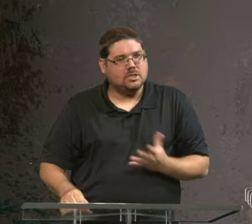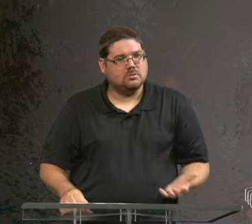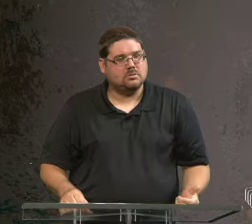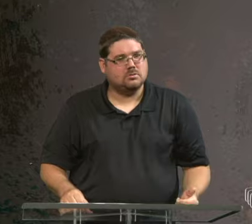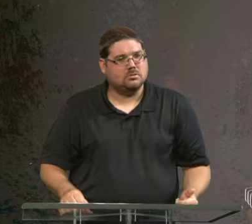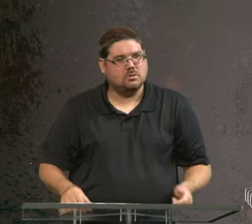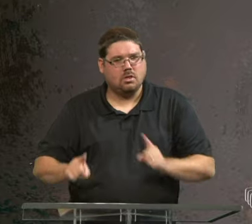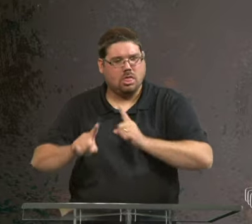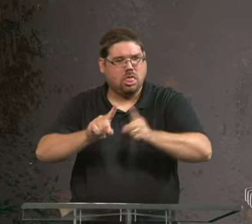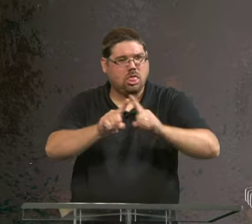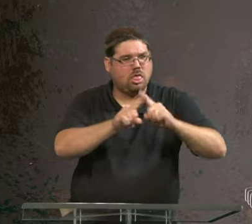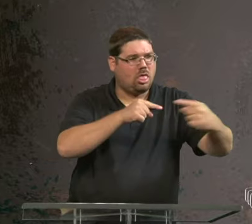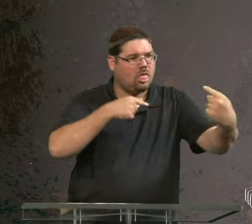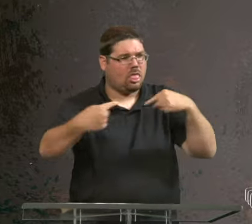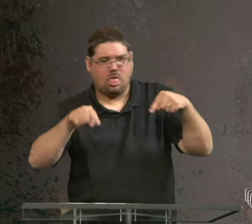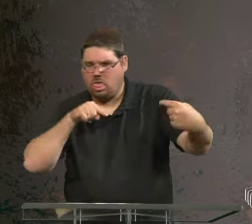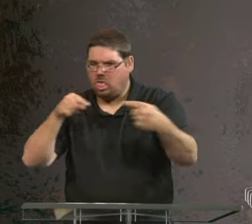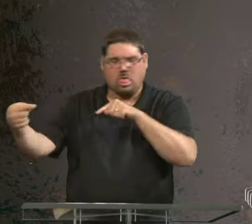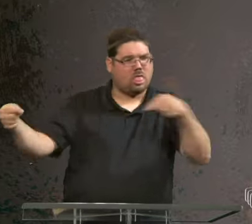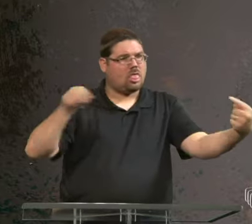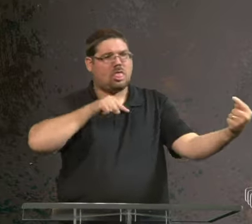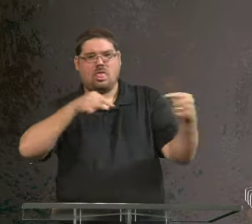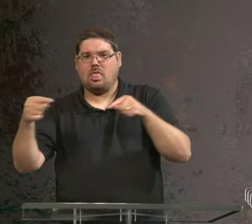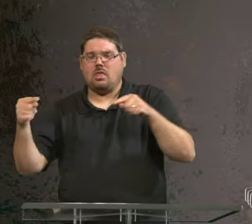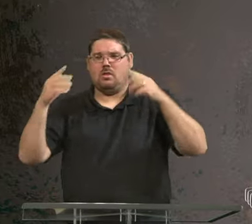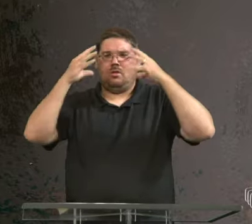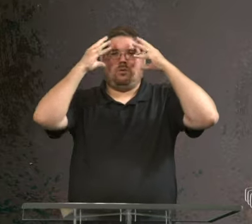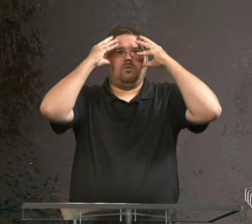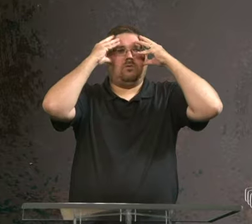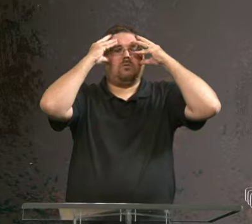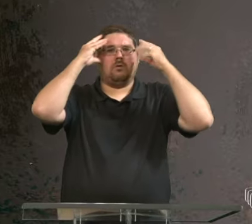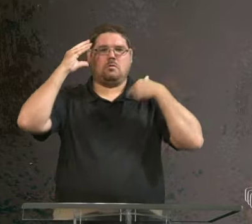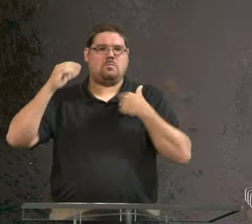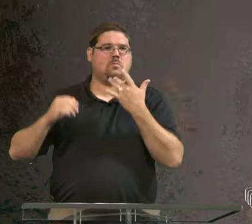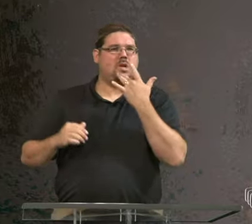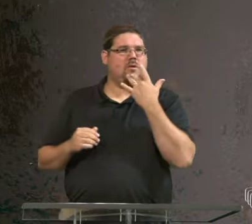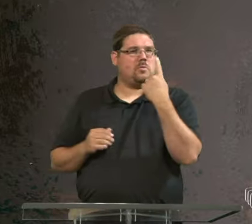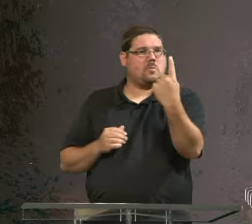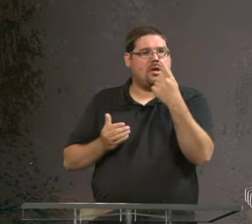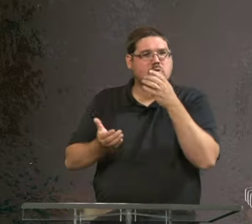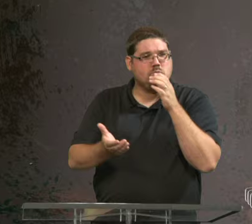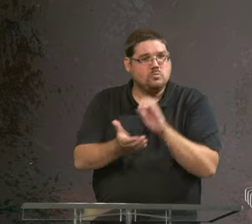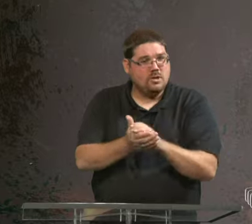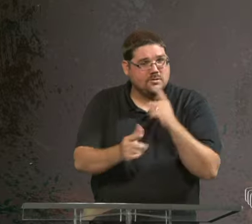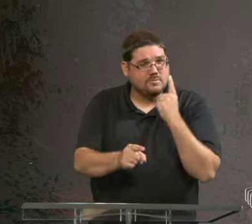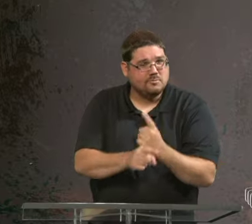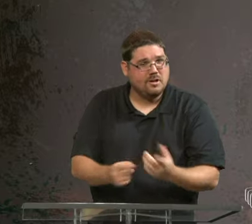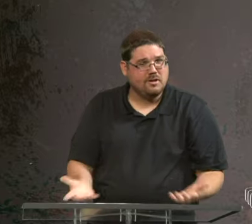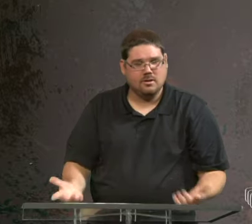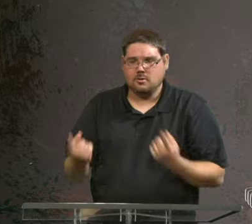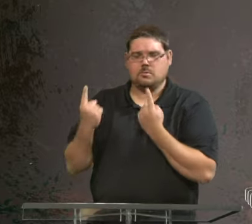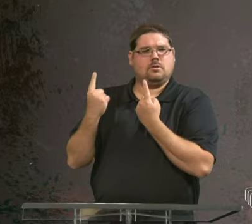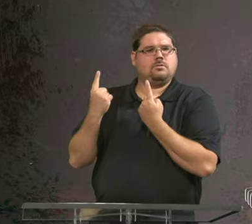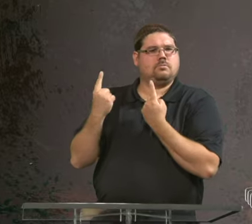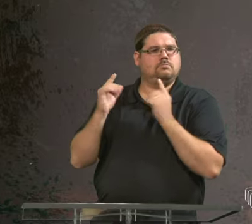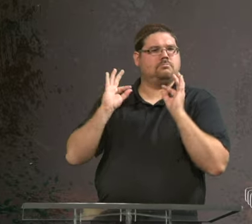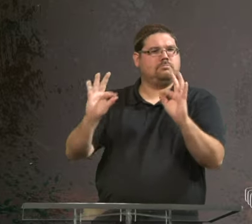with 1,000 women? Can you imagine all the bickering and the problems that would result from that? I prefer